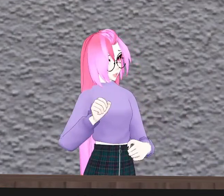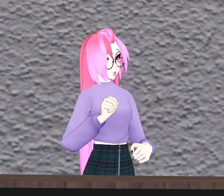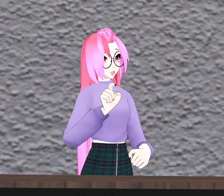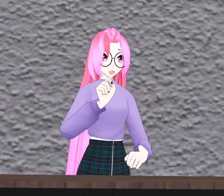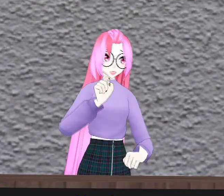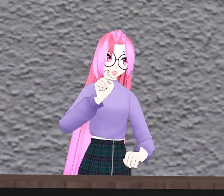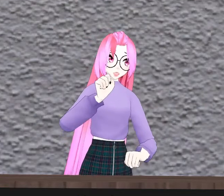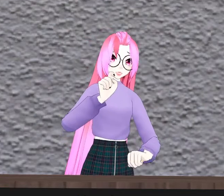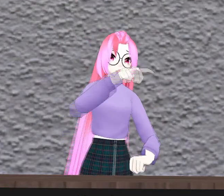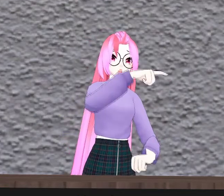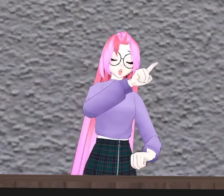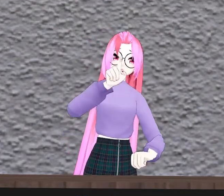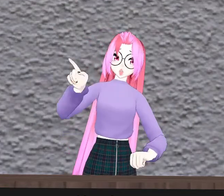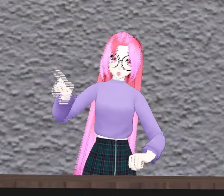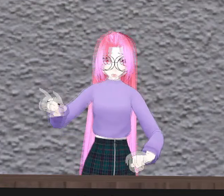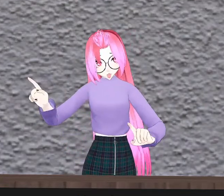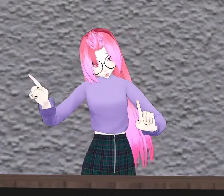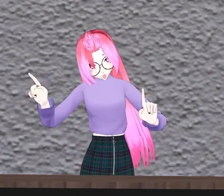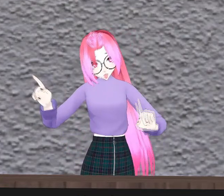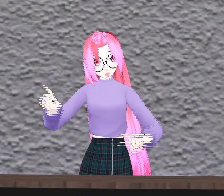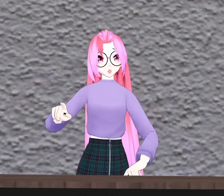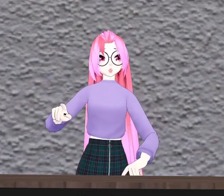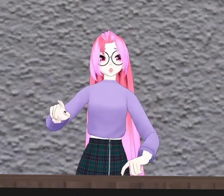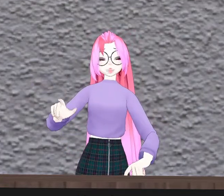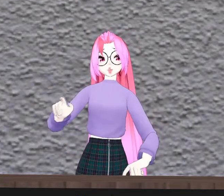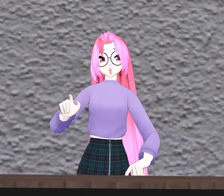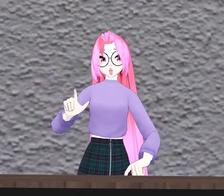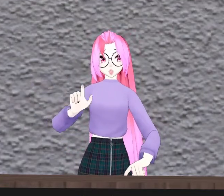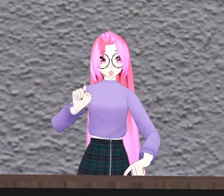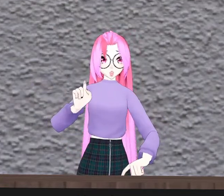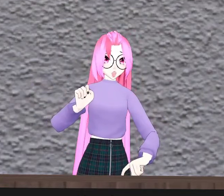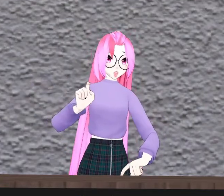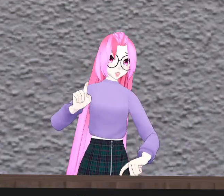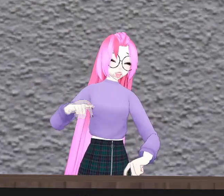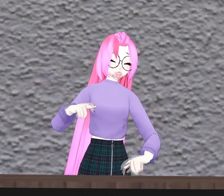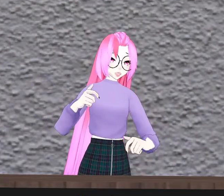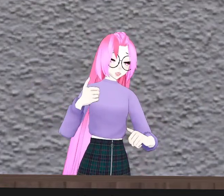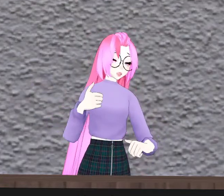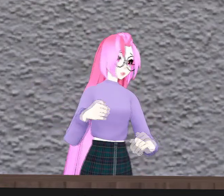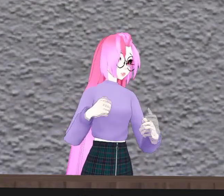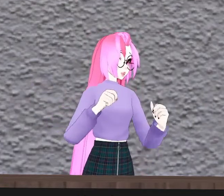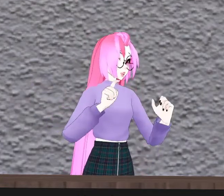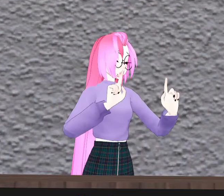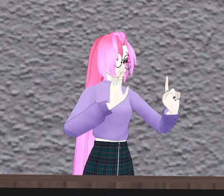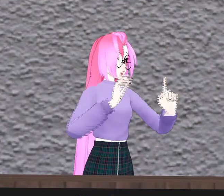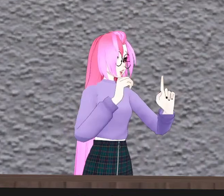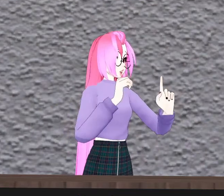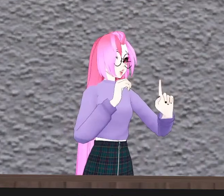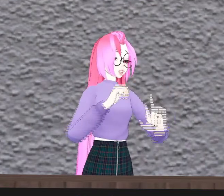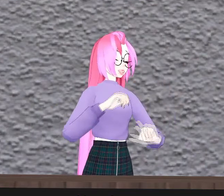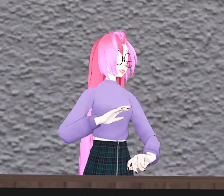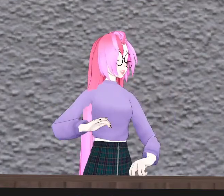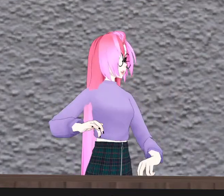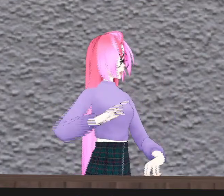who wants to guess, if you know it, don't tell me, who wants to guess how you sign 10? How do you sign 10? Show me how you sign